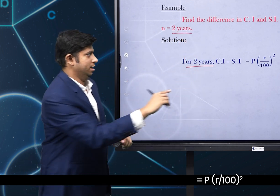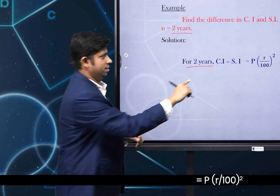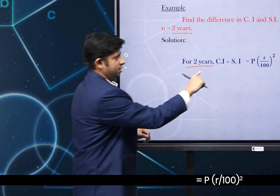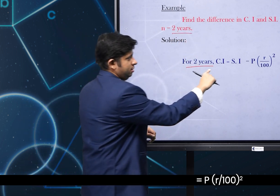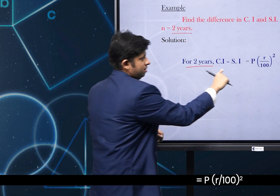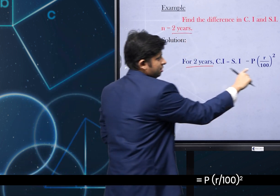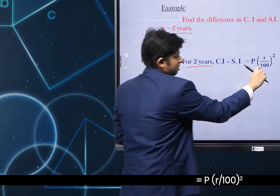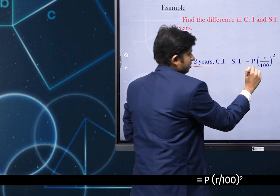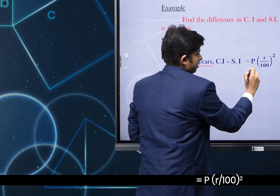square.